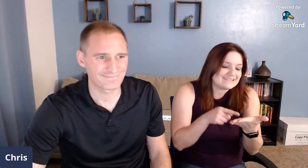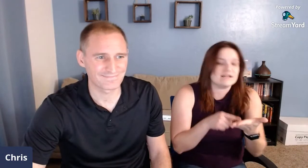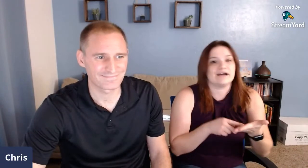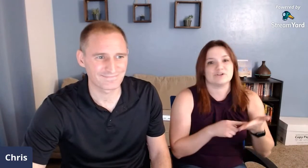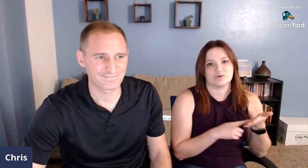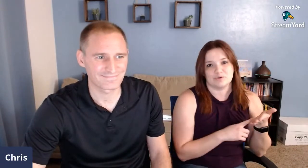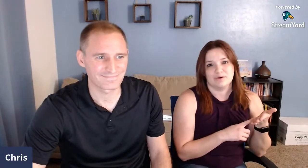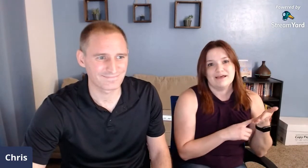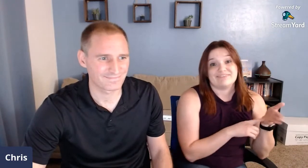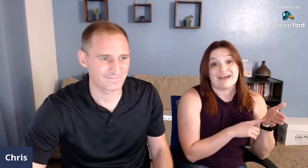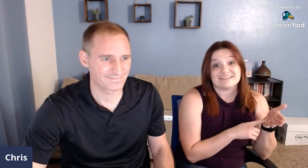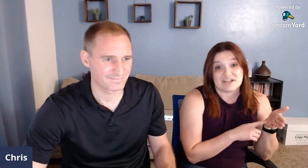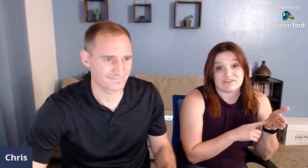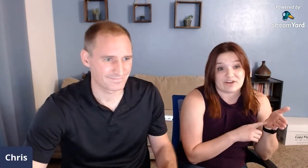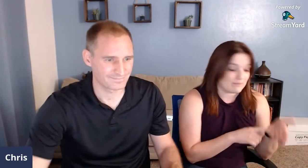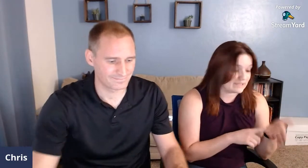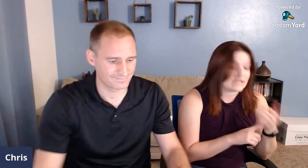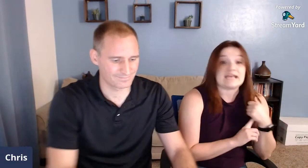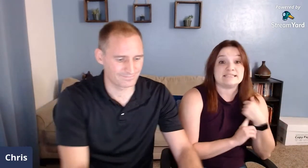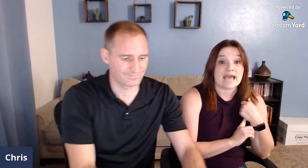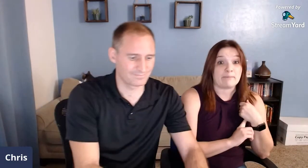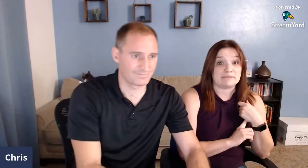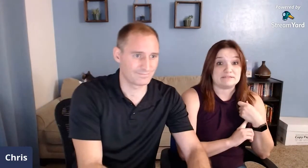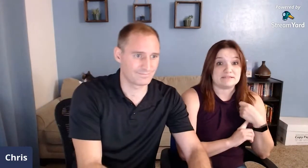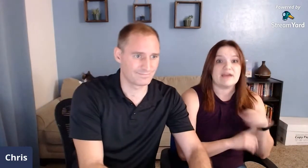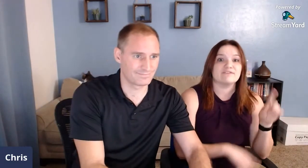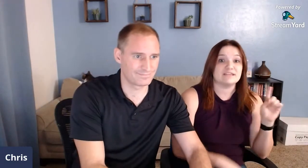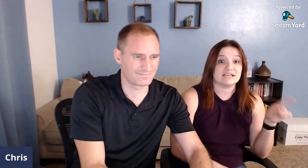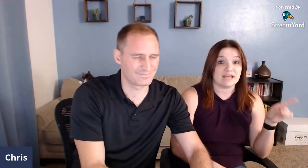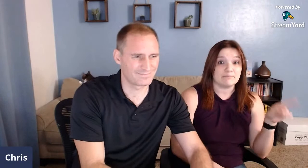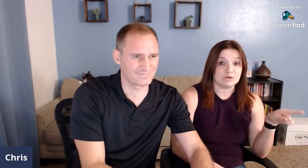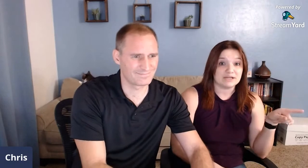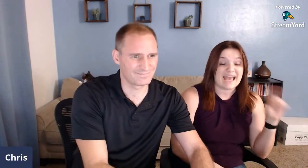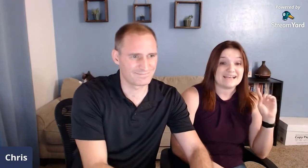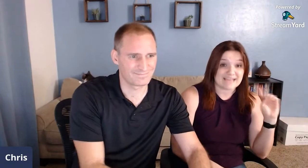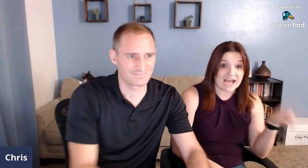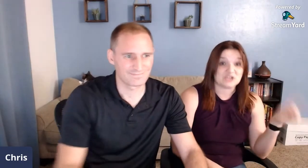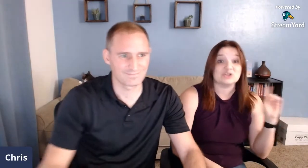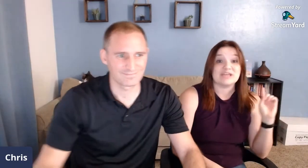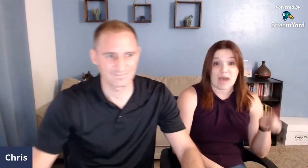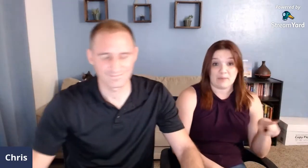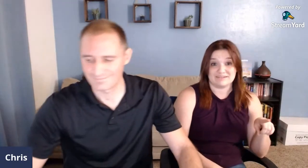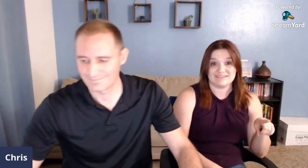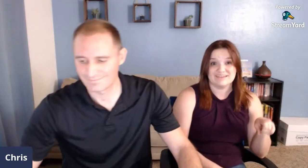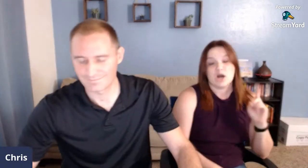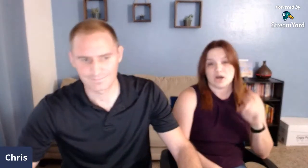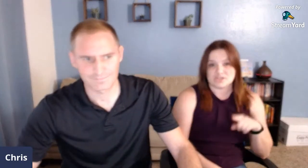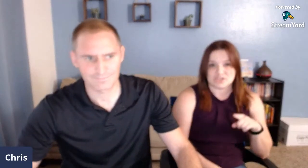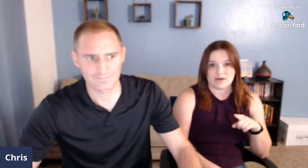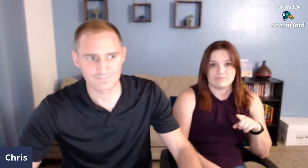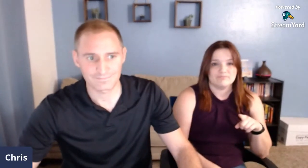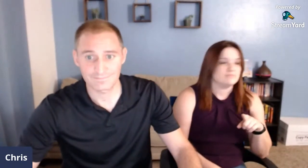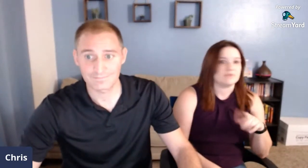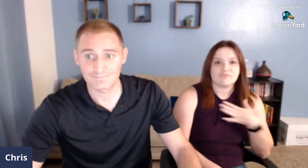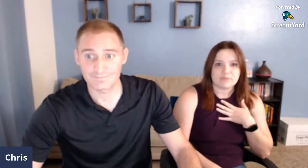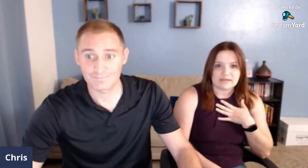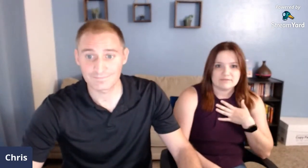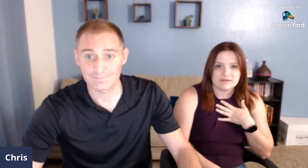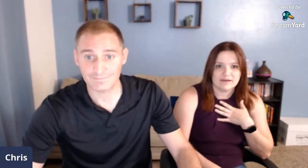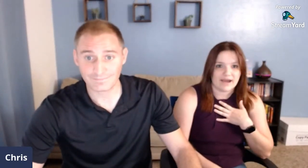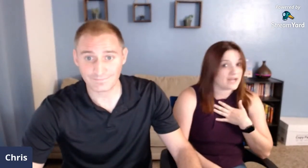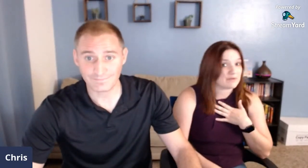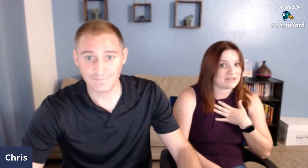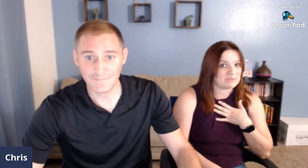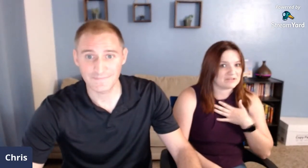like, that's not true. That's never happened. It's happened. Everything in that book has actually happened on a job. Not for